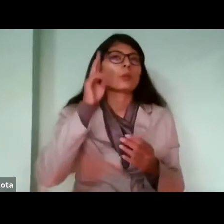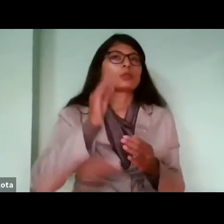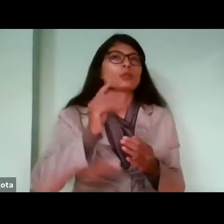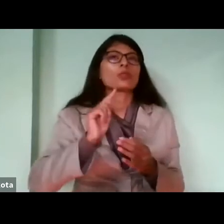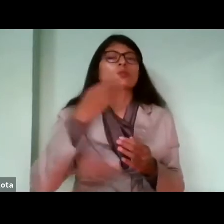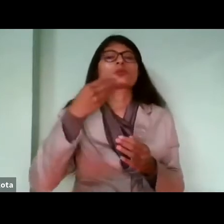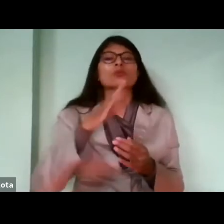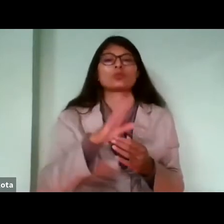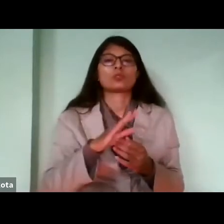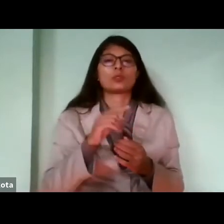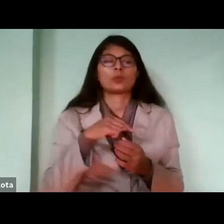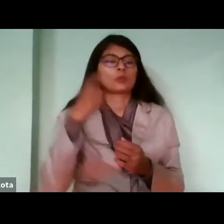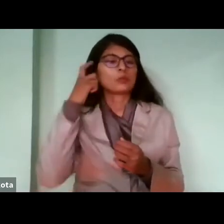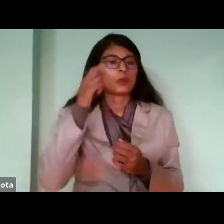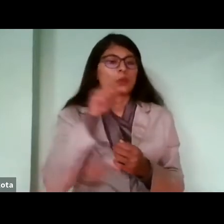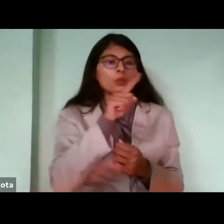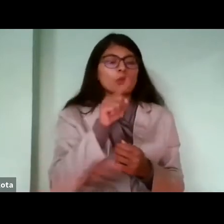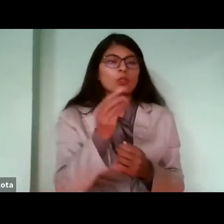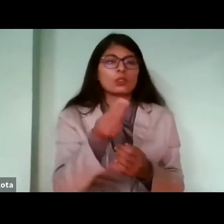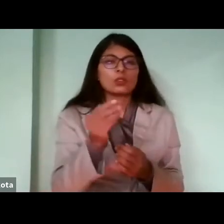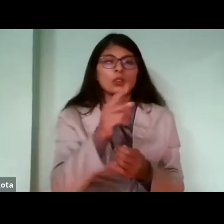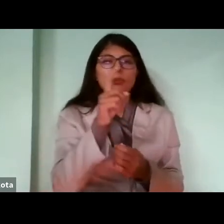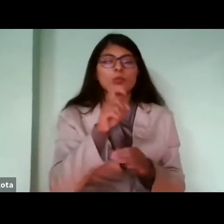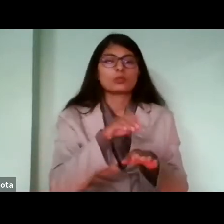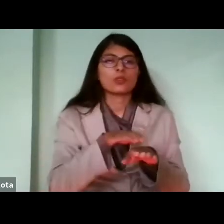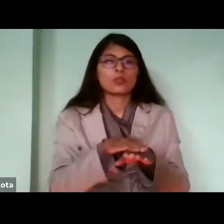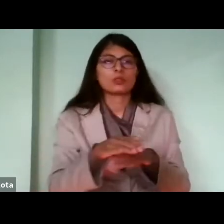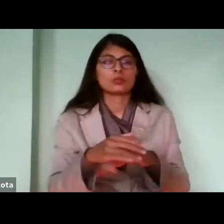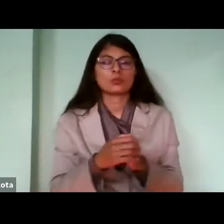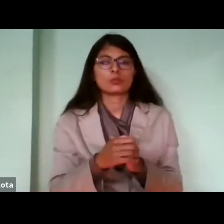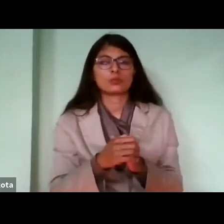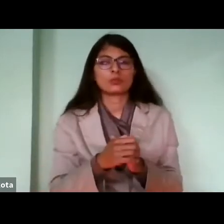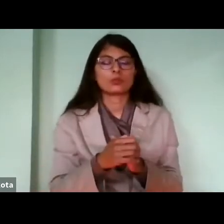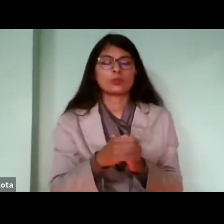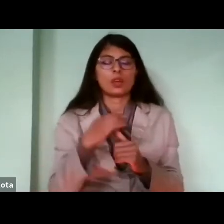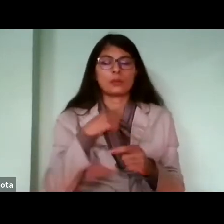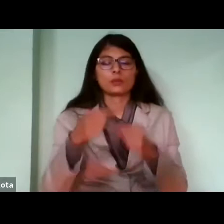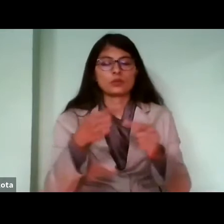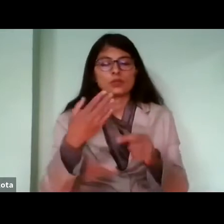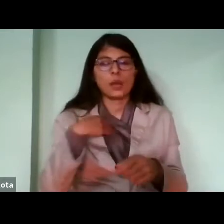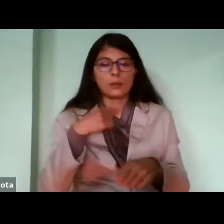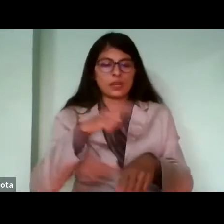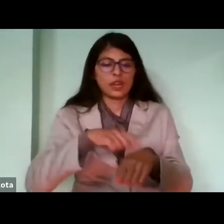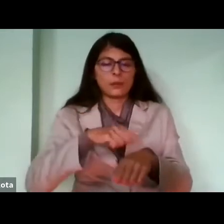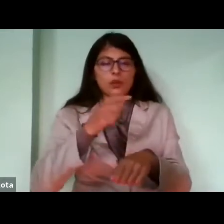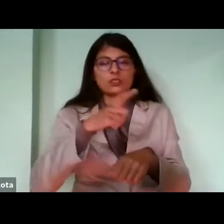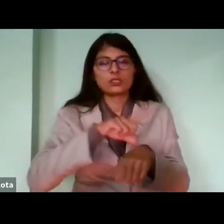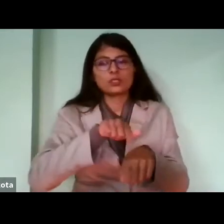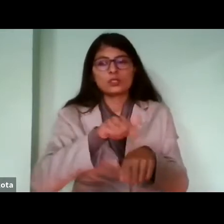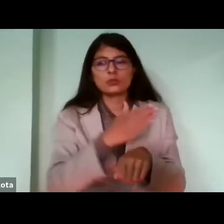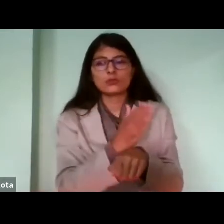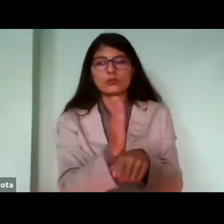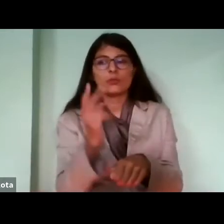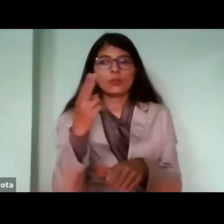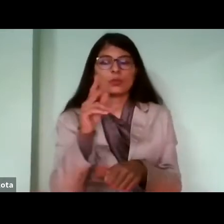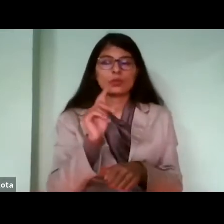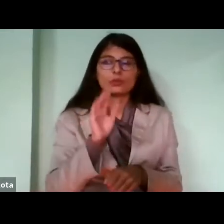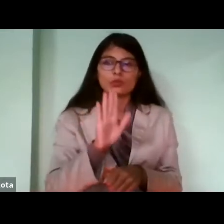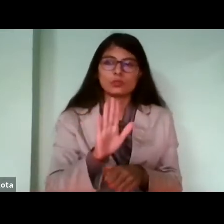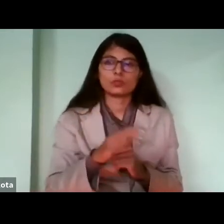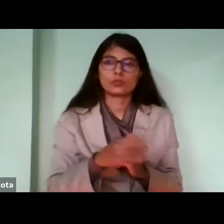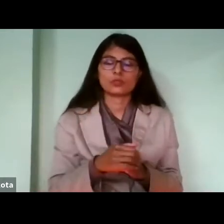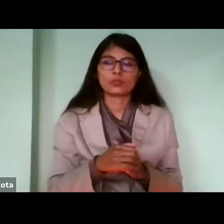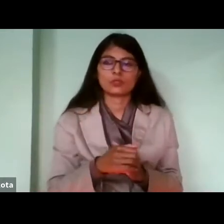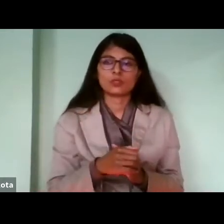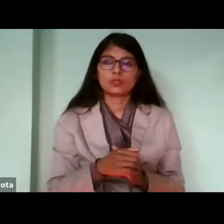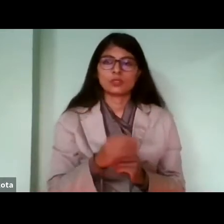we're going to begin some of that question. We are running a bit late, so I might incorporate some of those. If the panelists could also read the